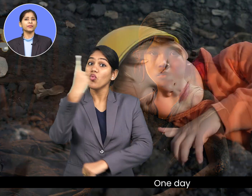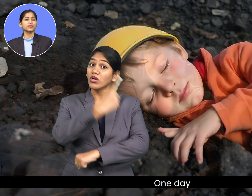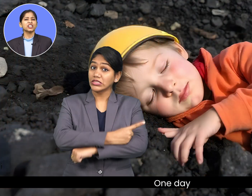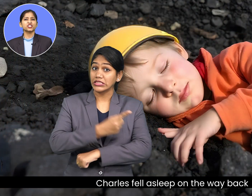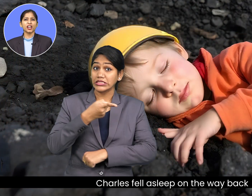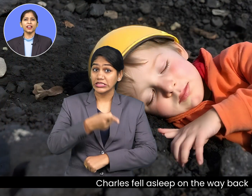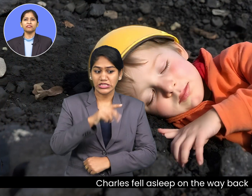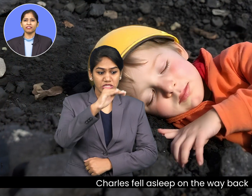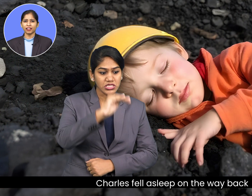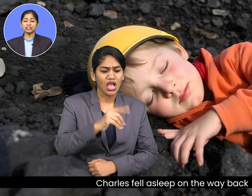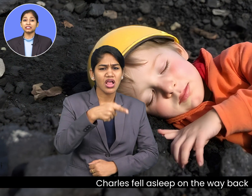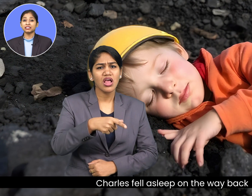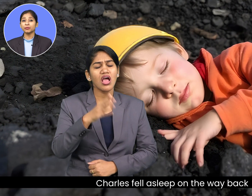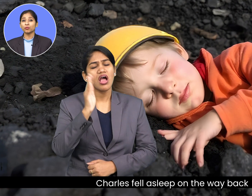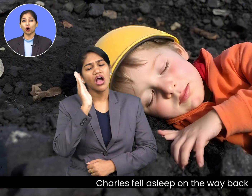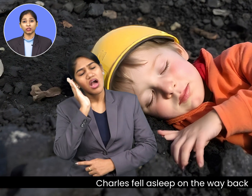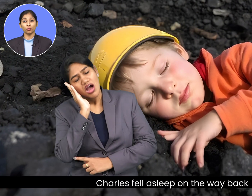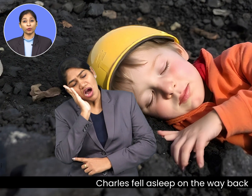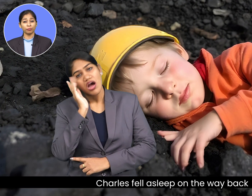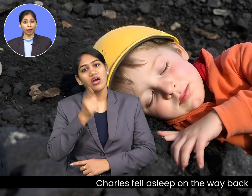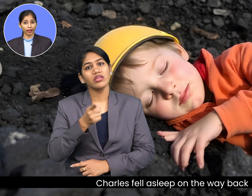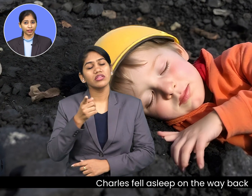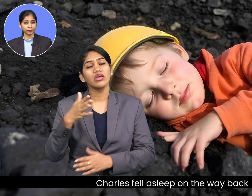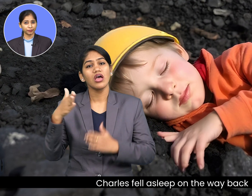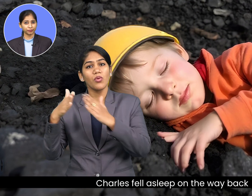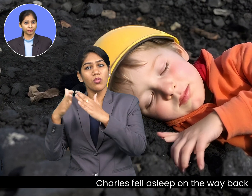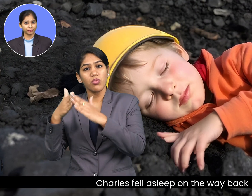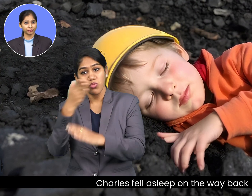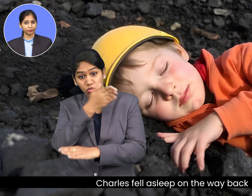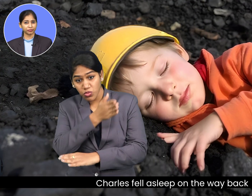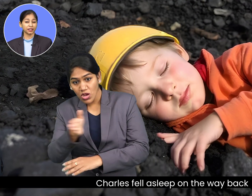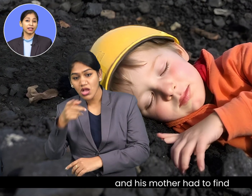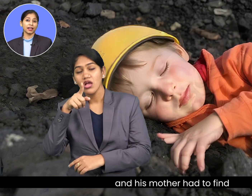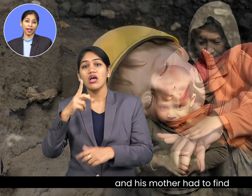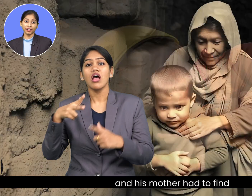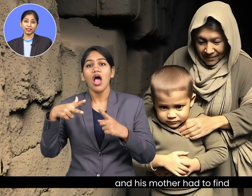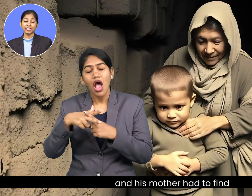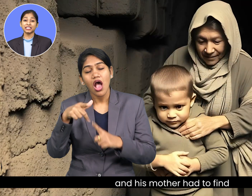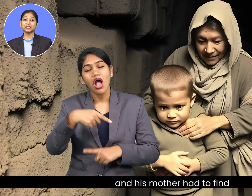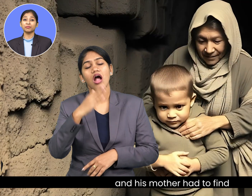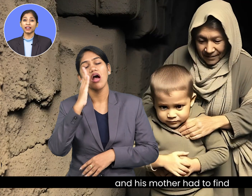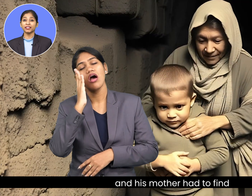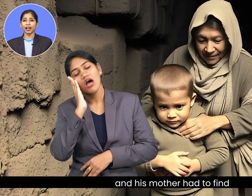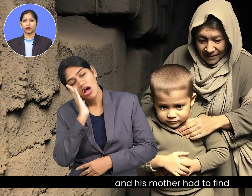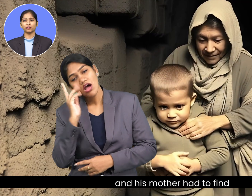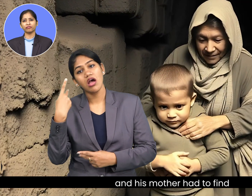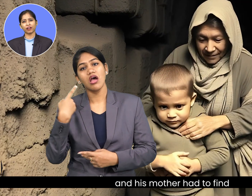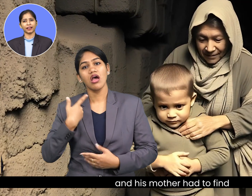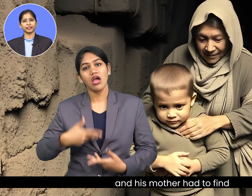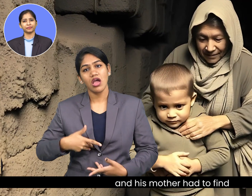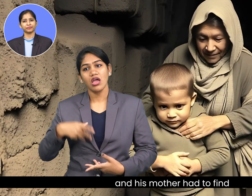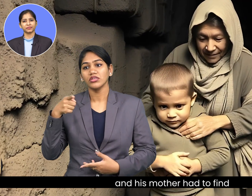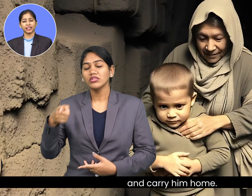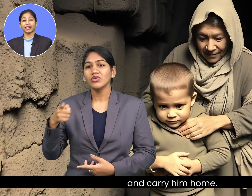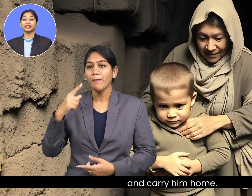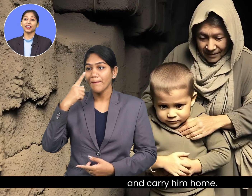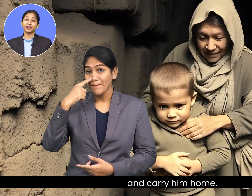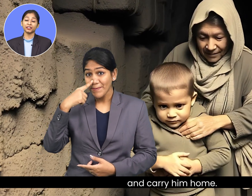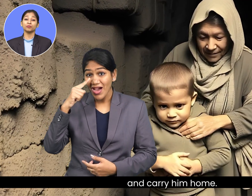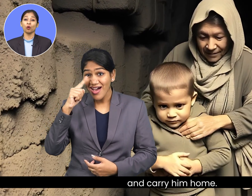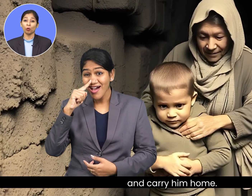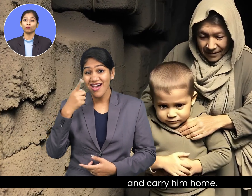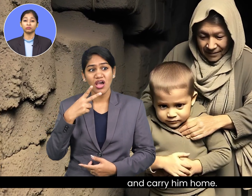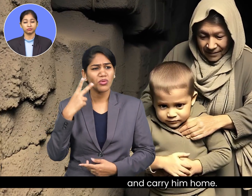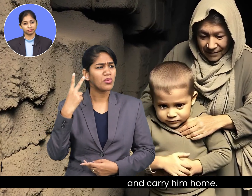One day, child fell asleep on the way back, and his mother had to find and